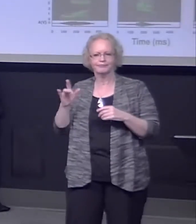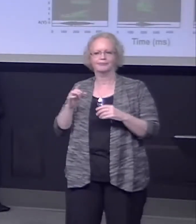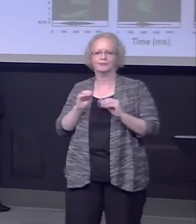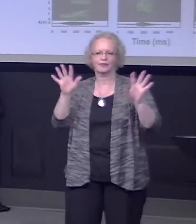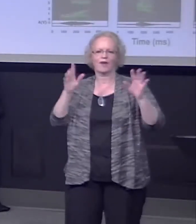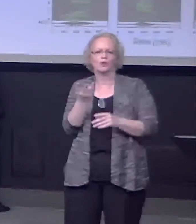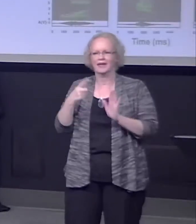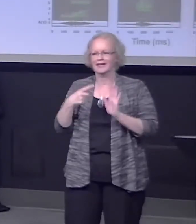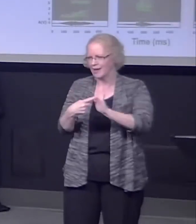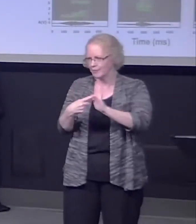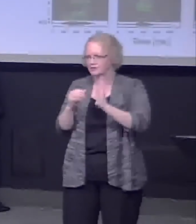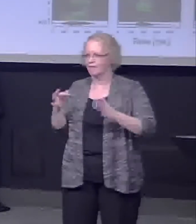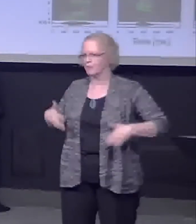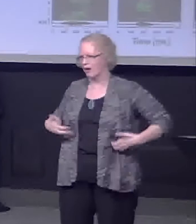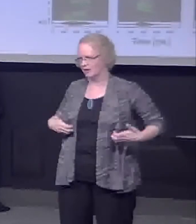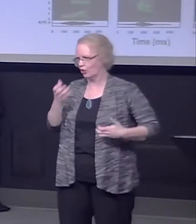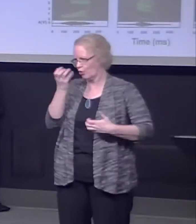So this is a,